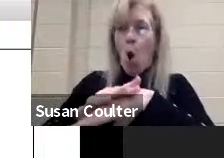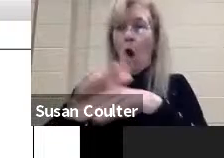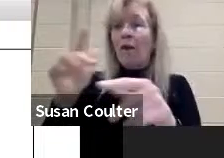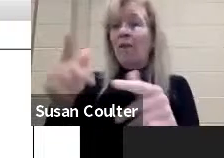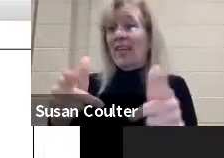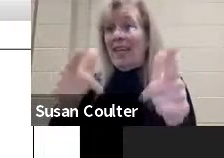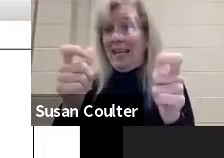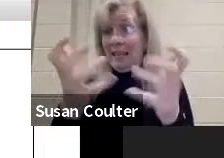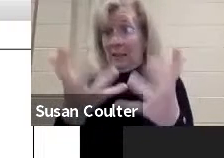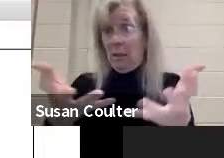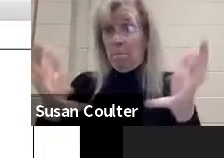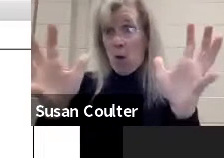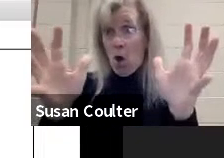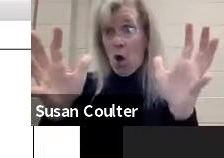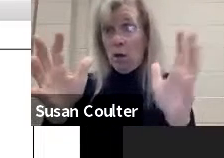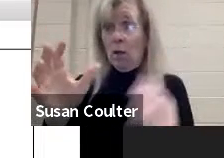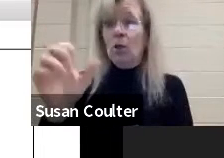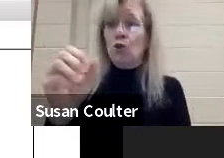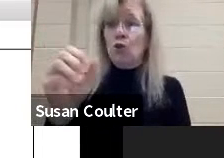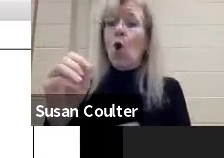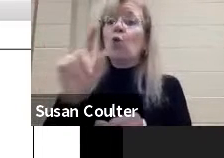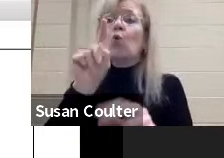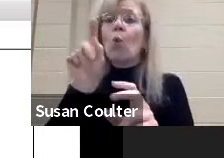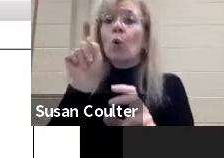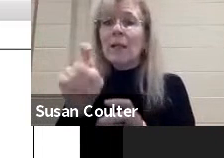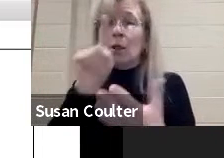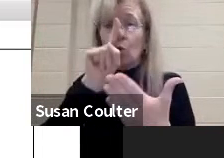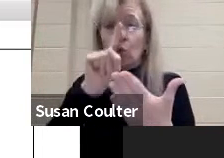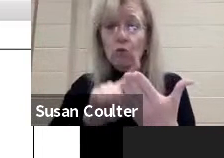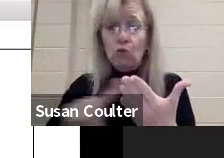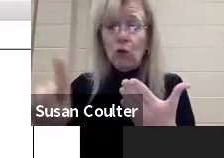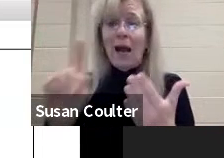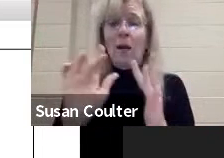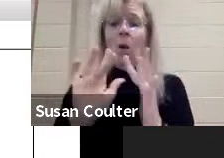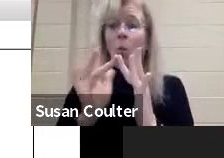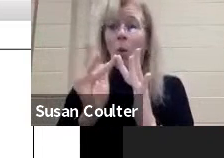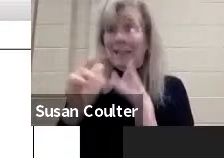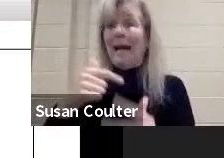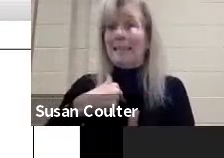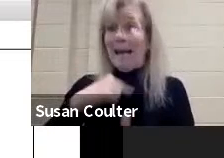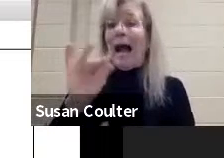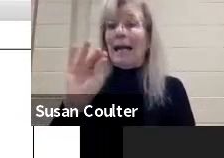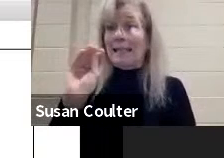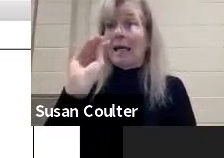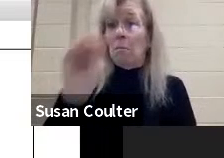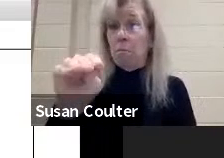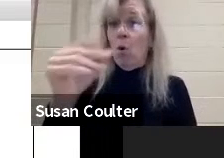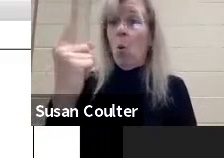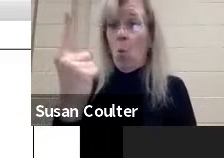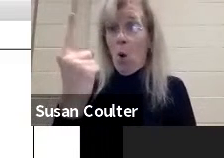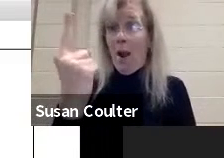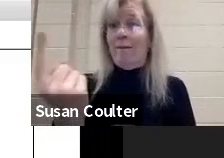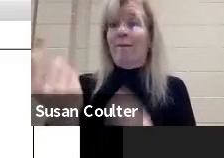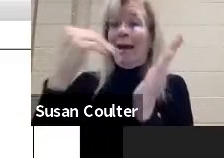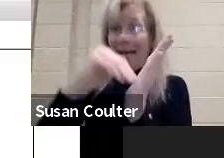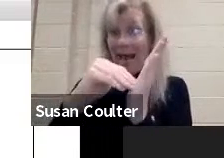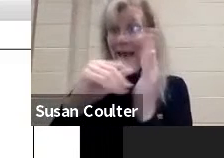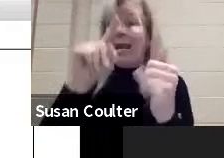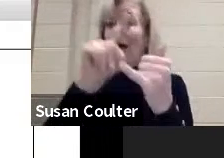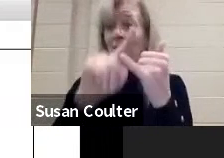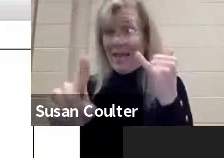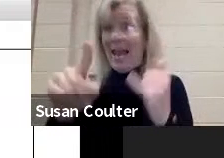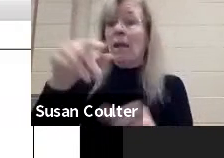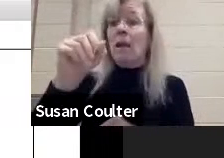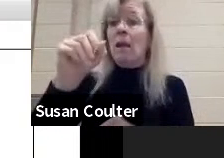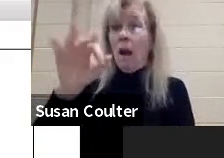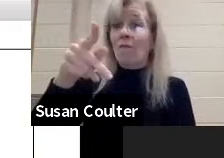timer on the Instant Pot. So you will need to check websites. I did put one again